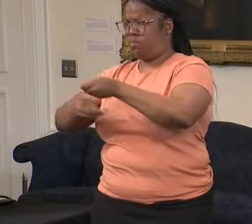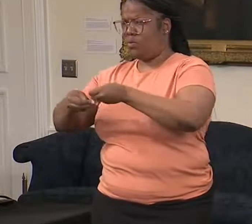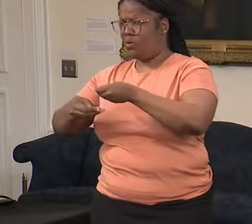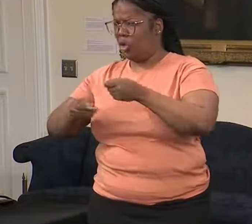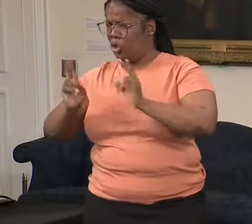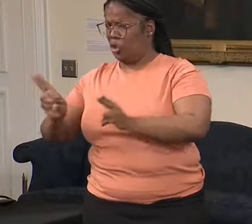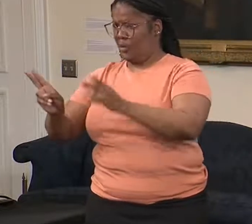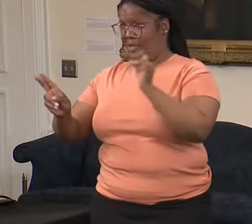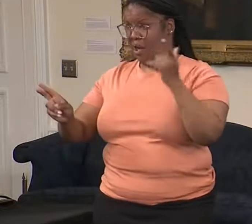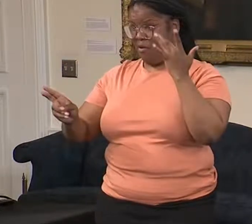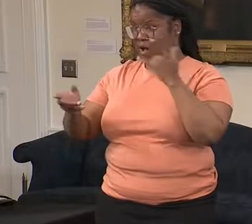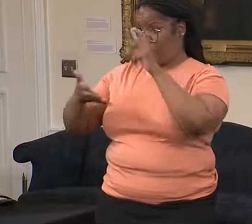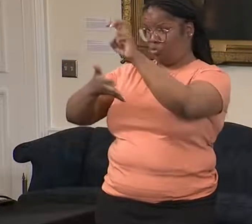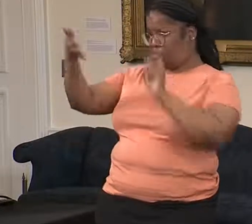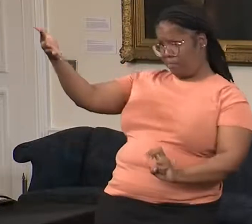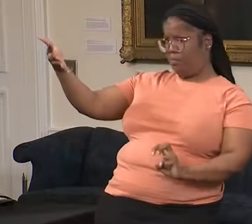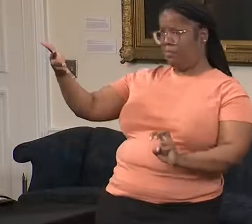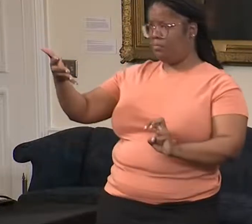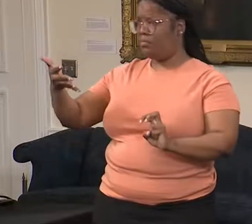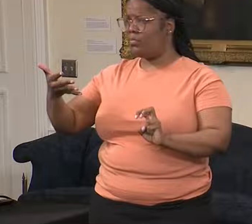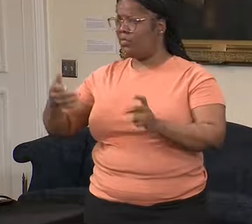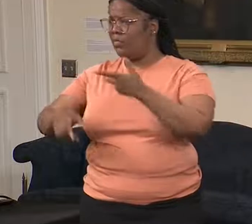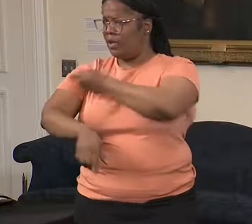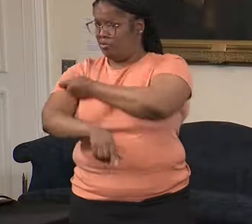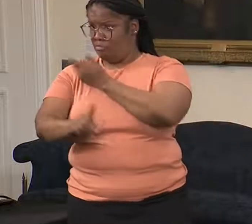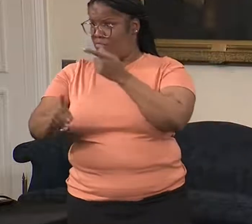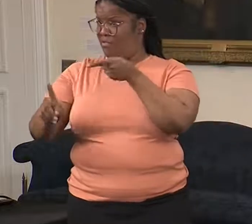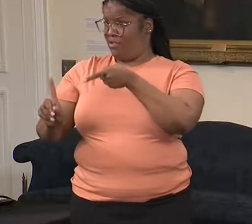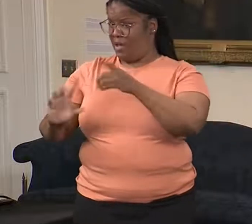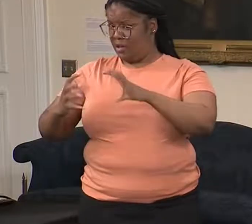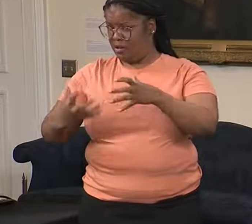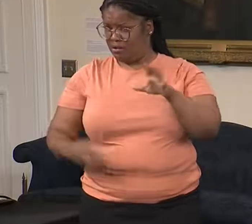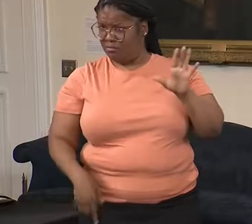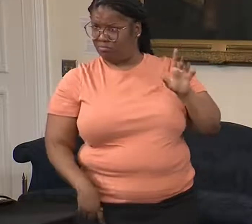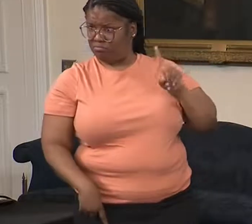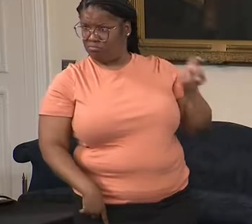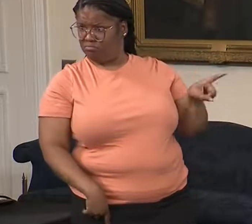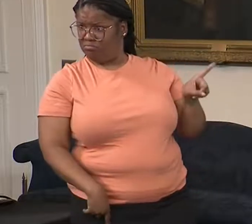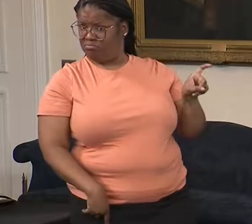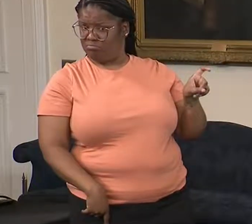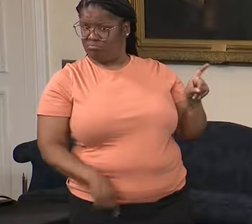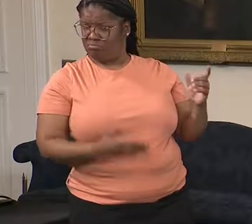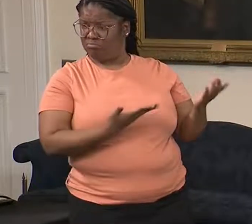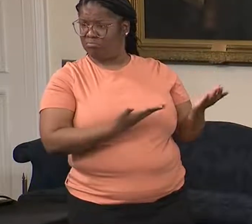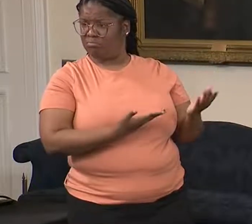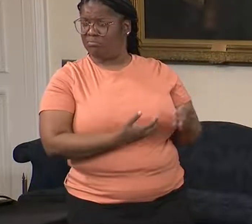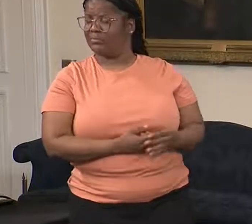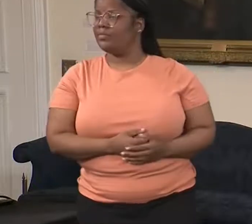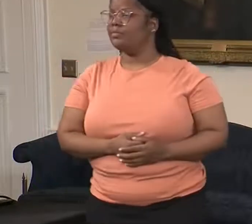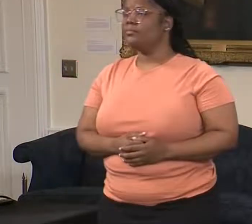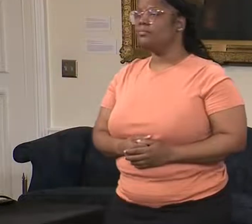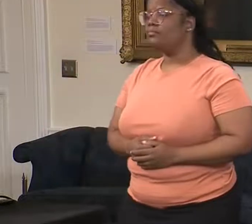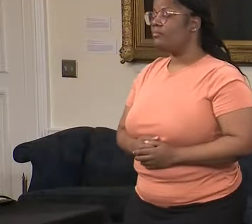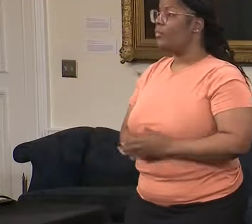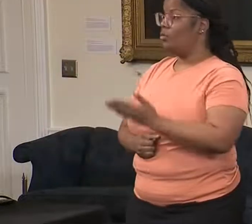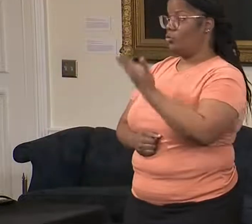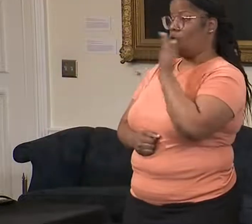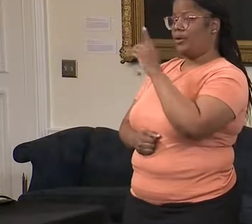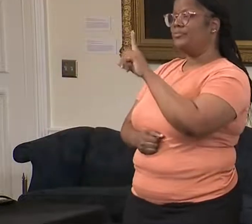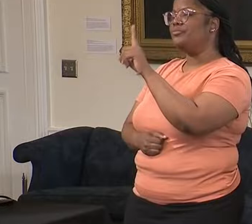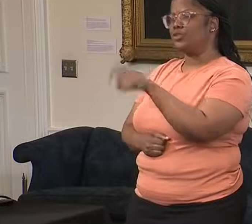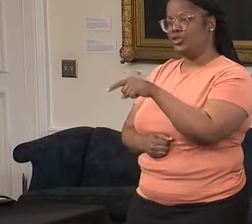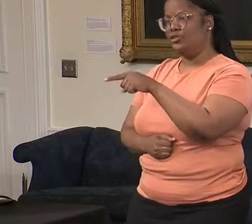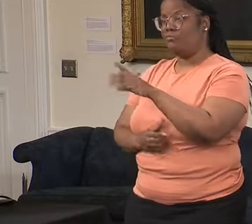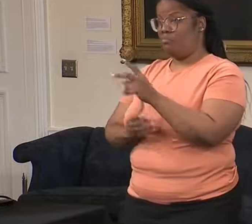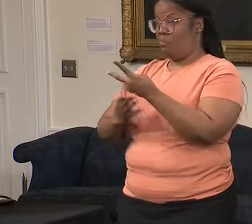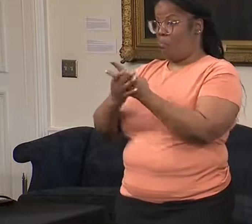spreading amongst young people, and then those young people in turn spreading it to the wider population? Well, it's a great question. So it's a little bit of both. We